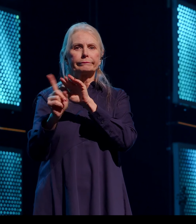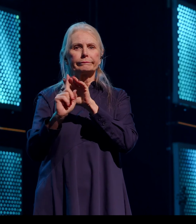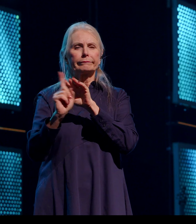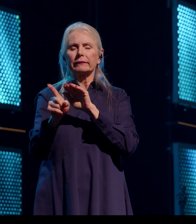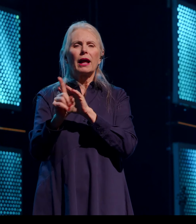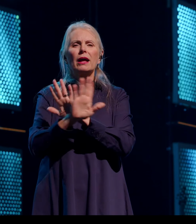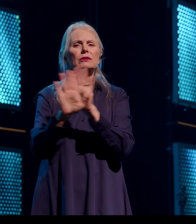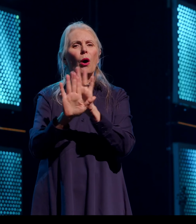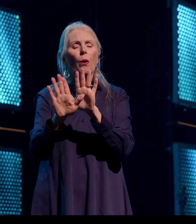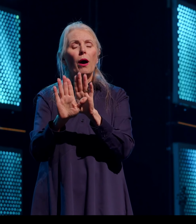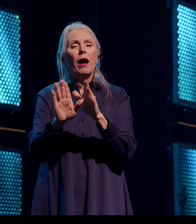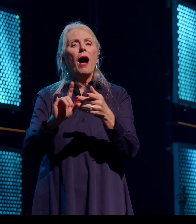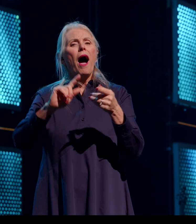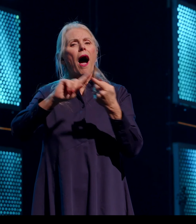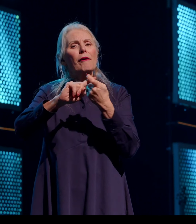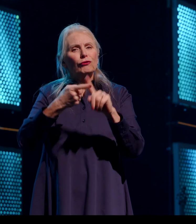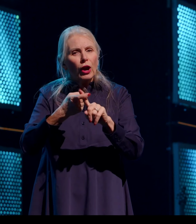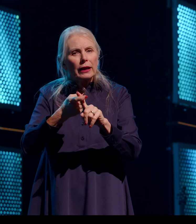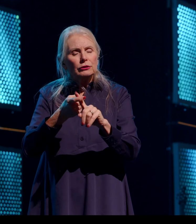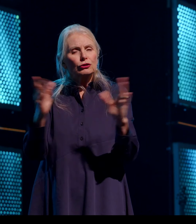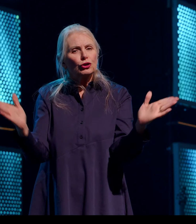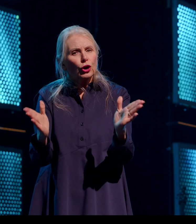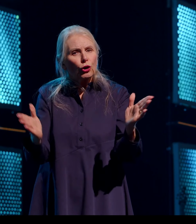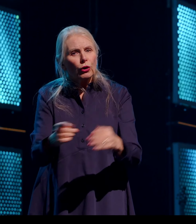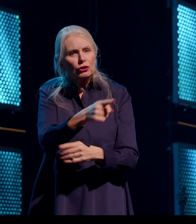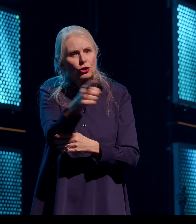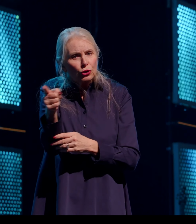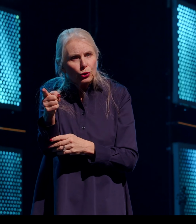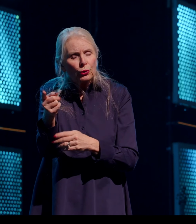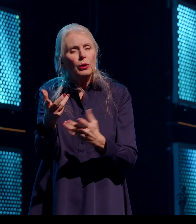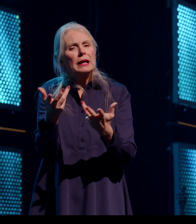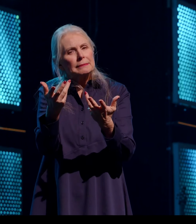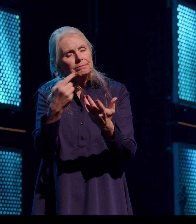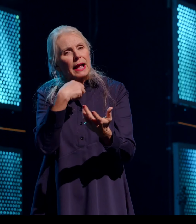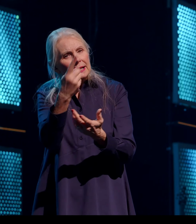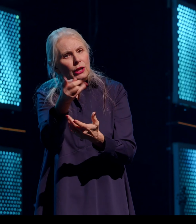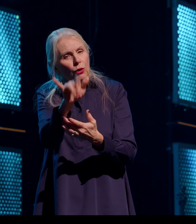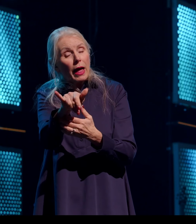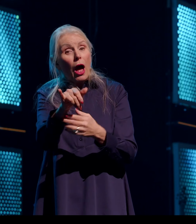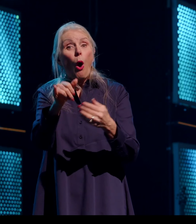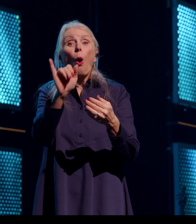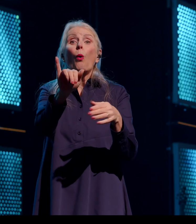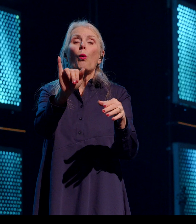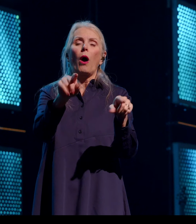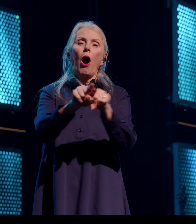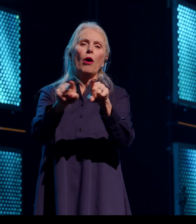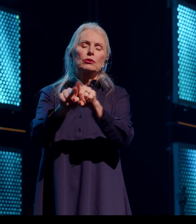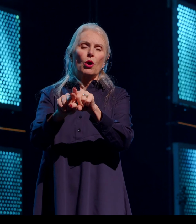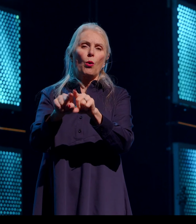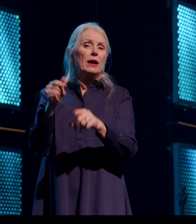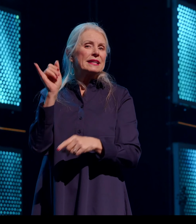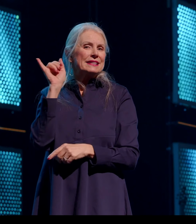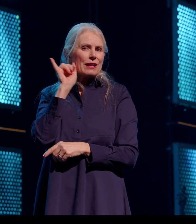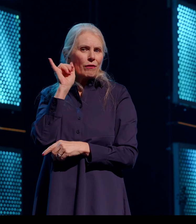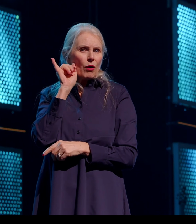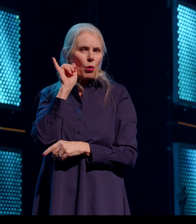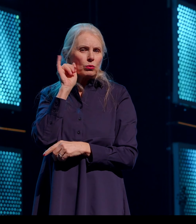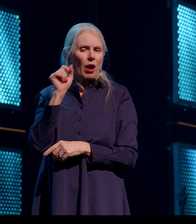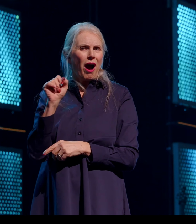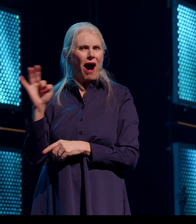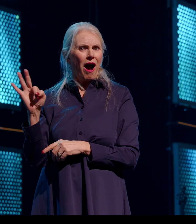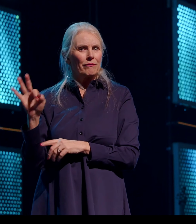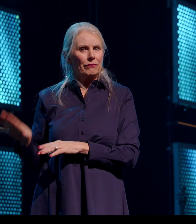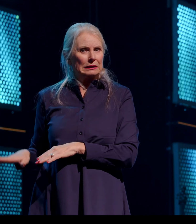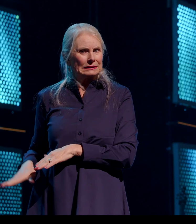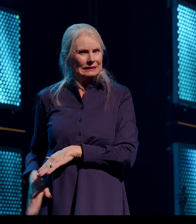saying this as a friend to encourage you. Other things, make sure your cell phone's off as you come to church. With more people, we've been having more cell phones